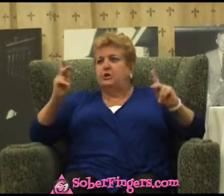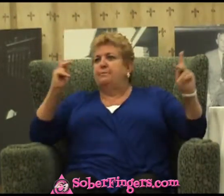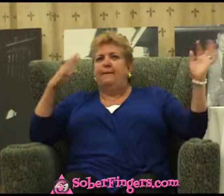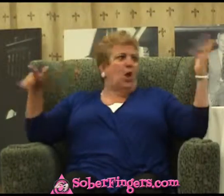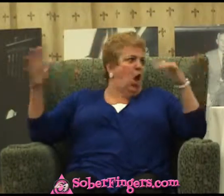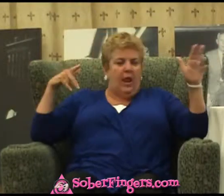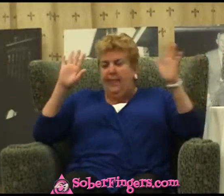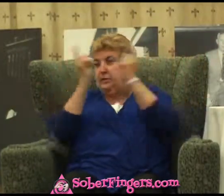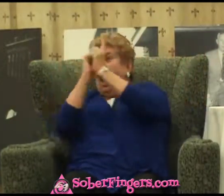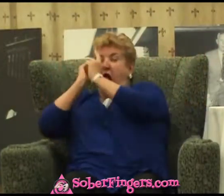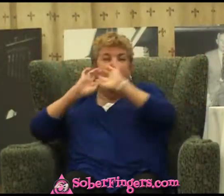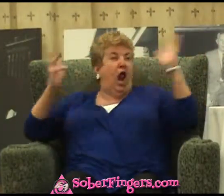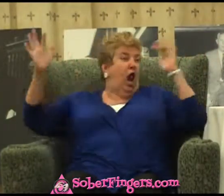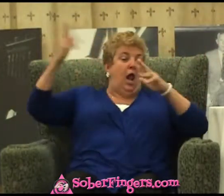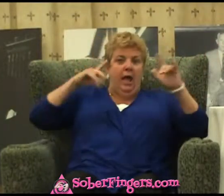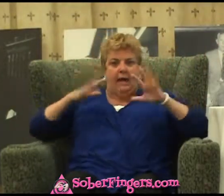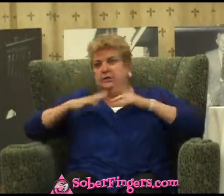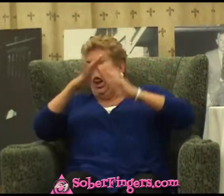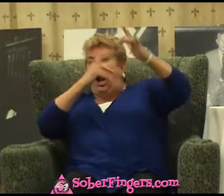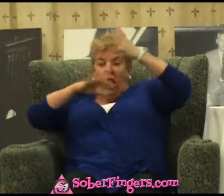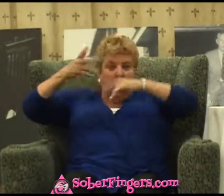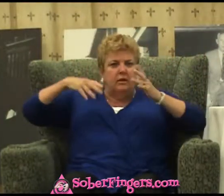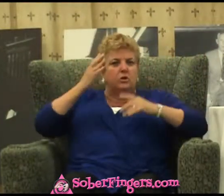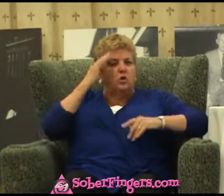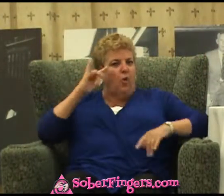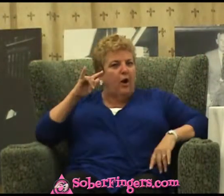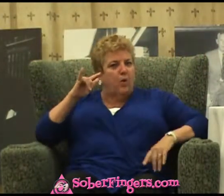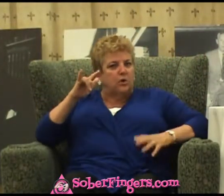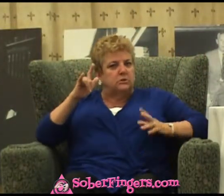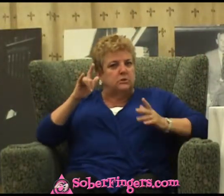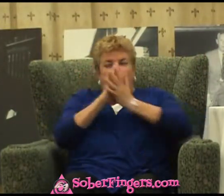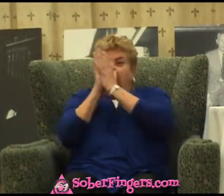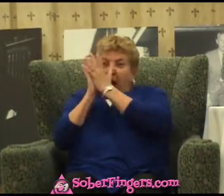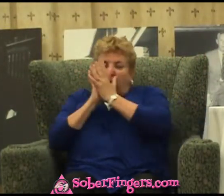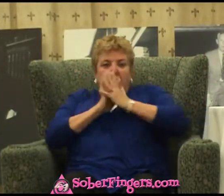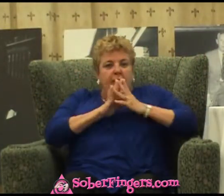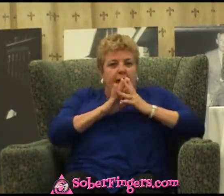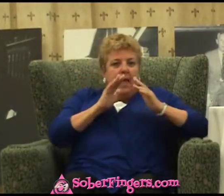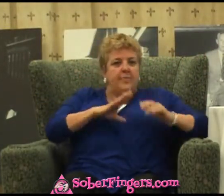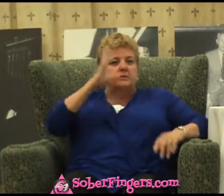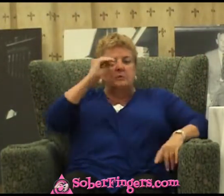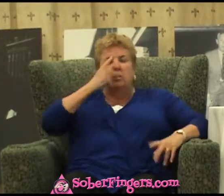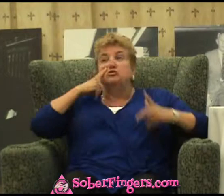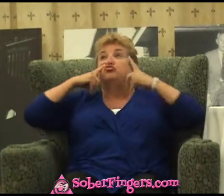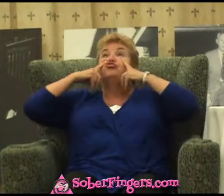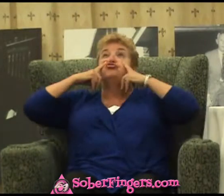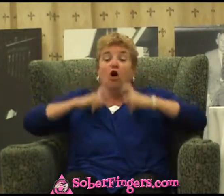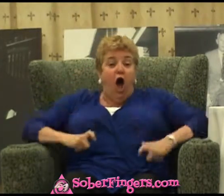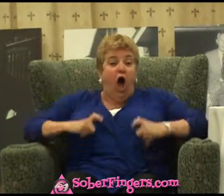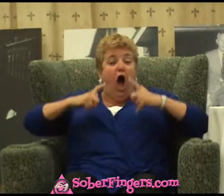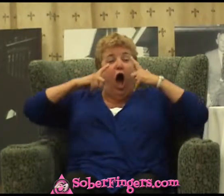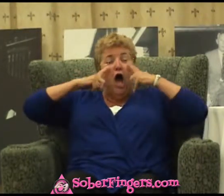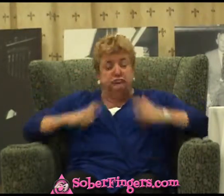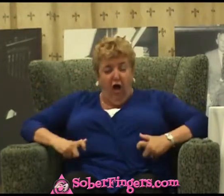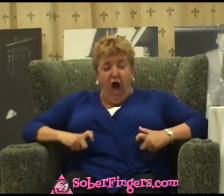everywhere, anxiety everywhere. It's an airport. And this little boy is just crying his heart